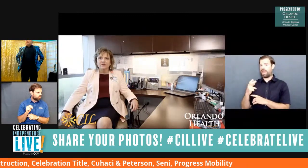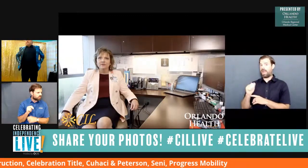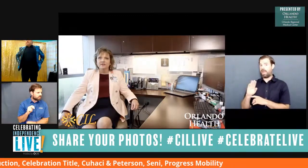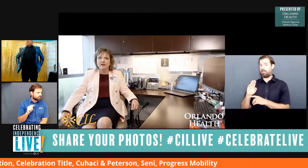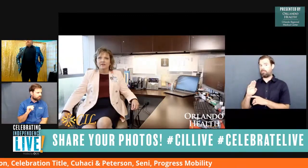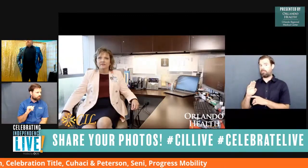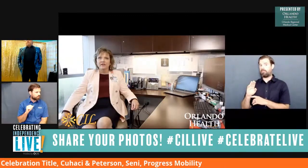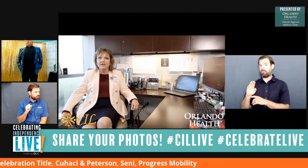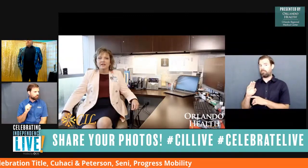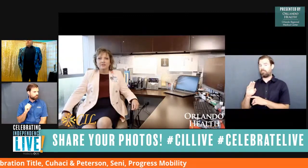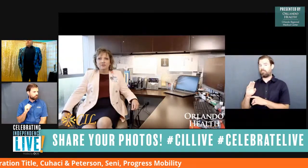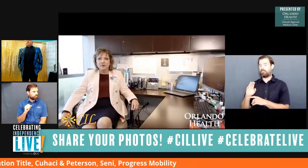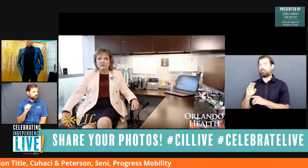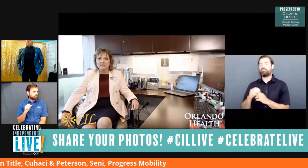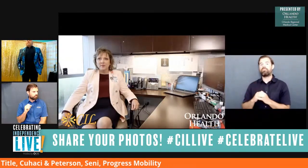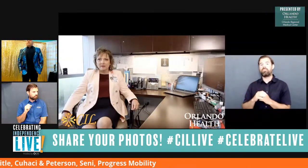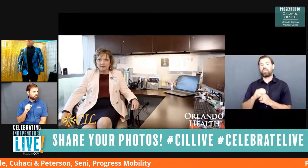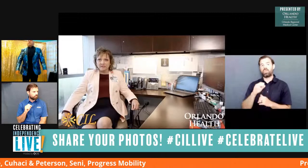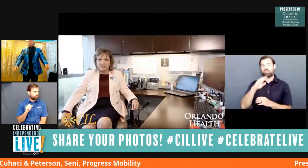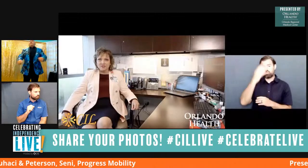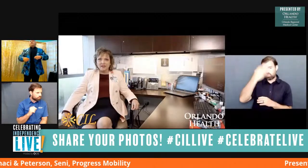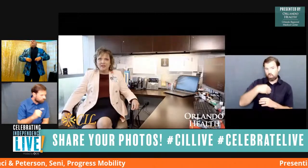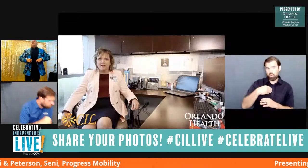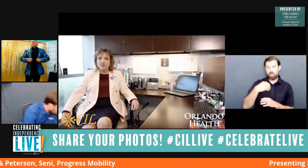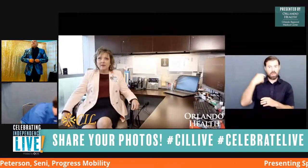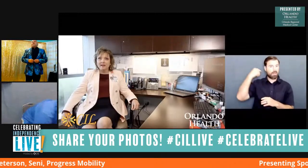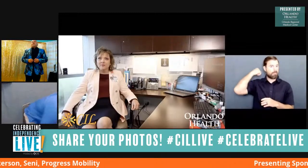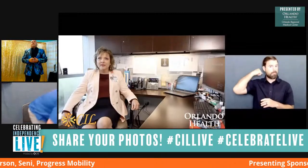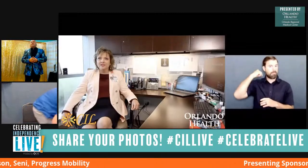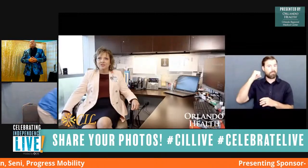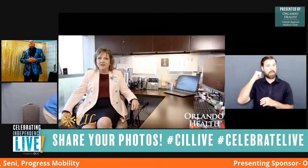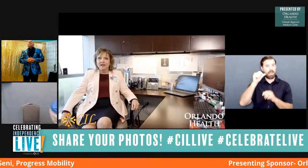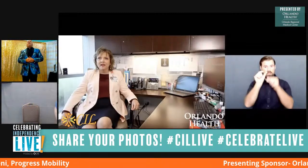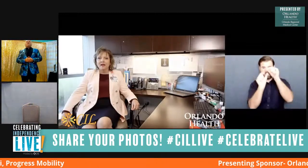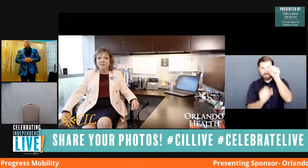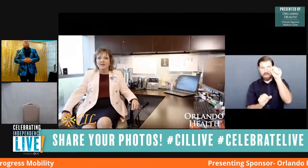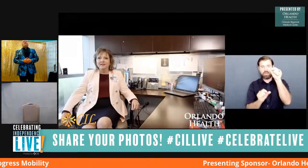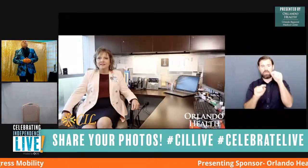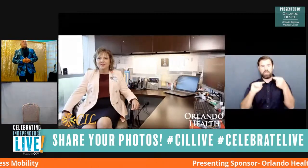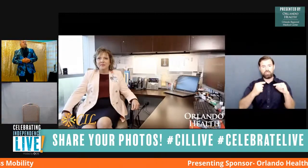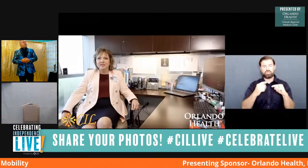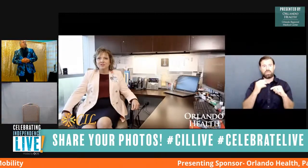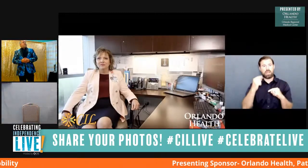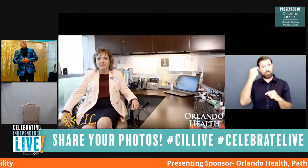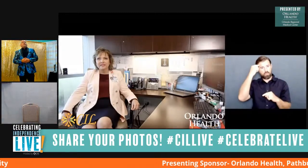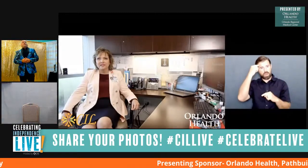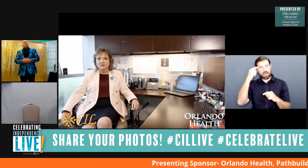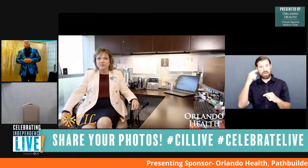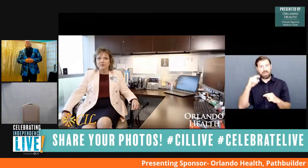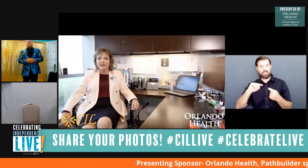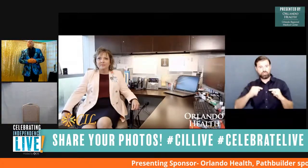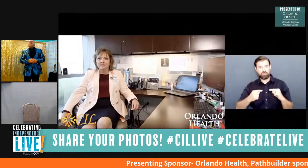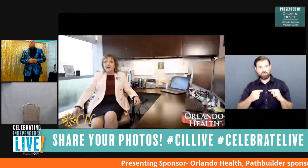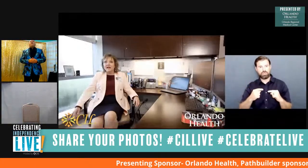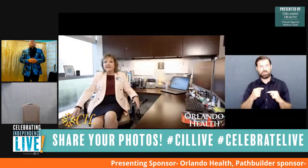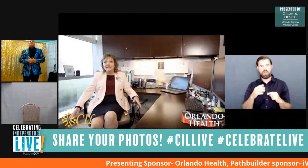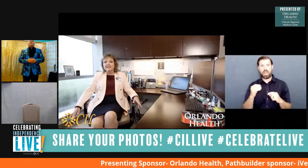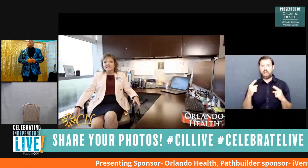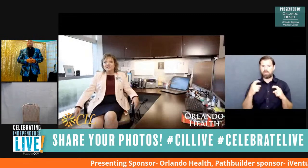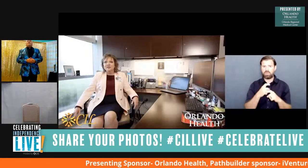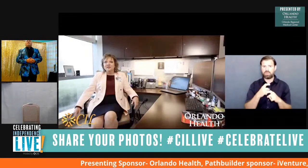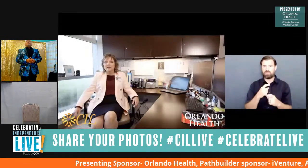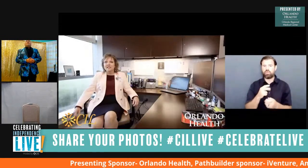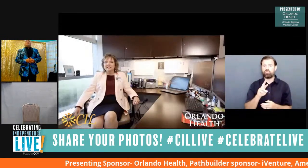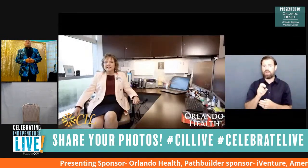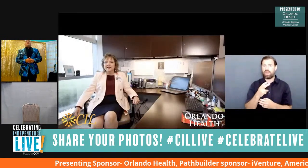Facilities, also known as CARF, in stroke, spinal cord injury, traumatic brain injury, and comprehensive inpatient rehabilitation programs. At